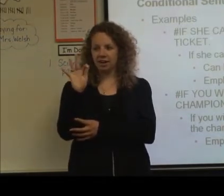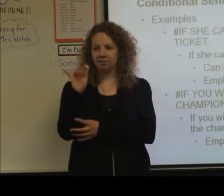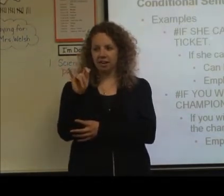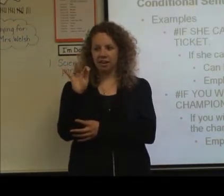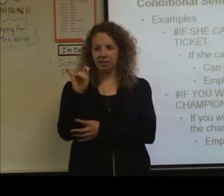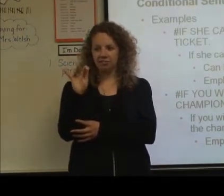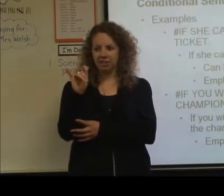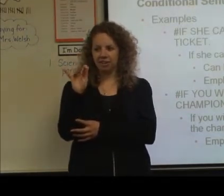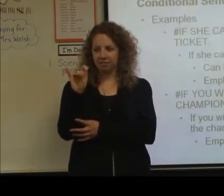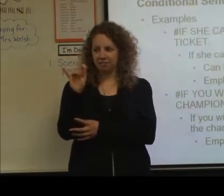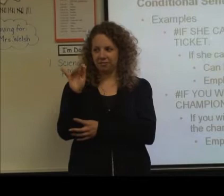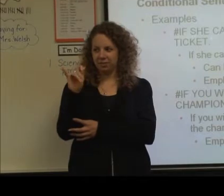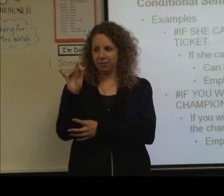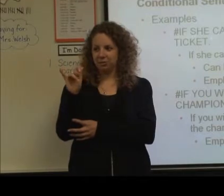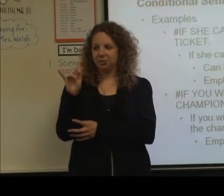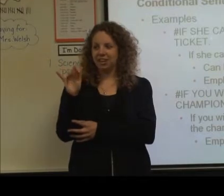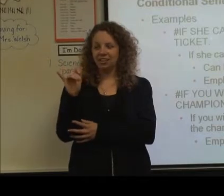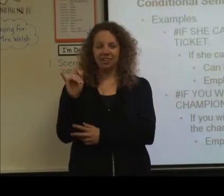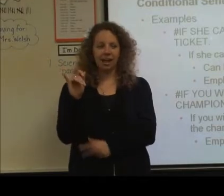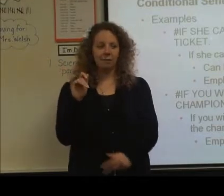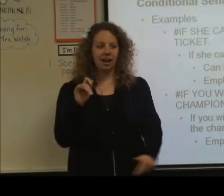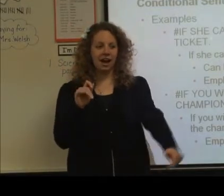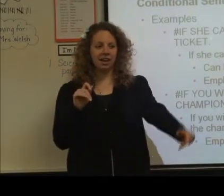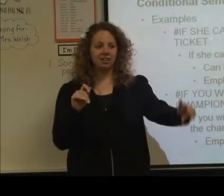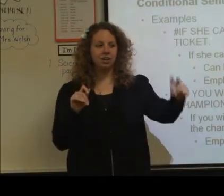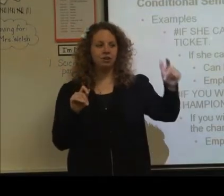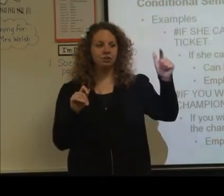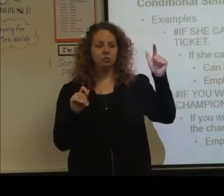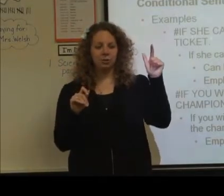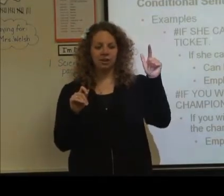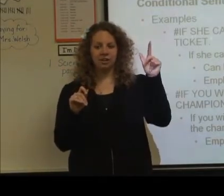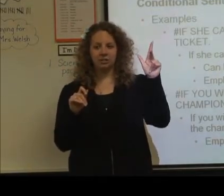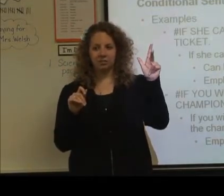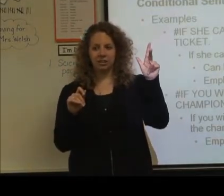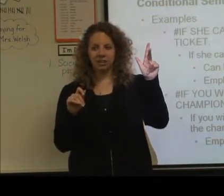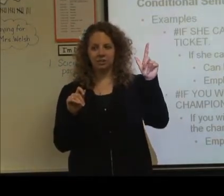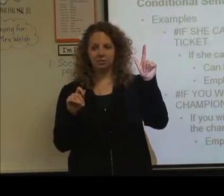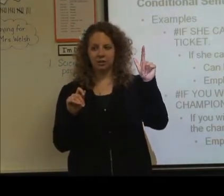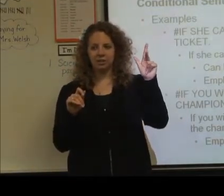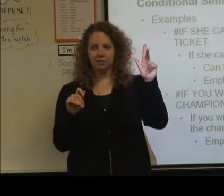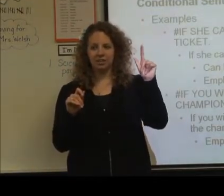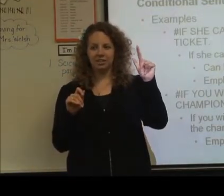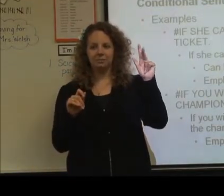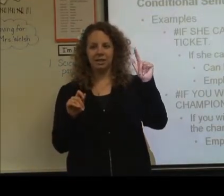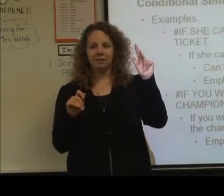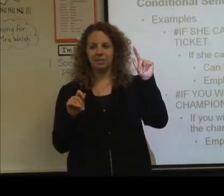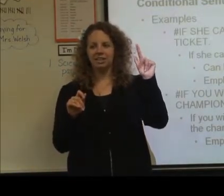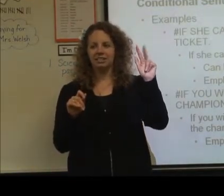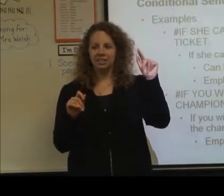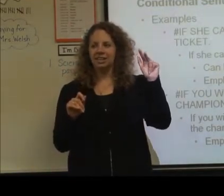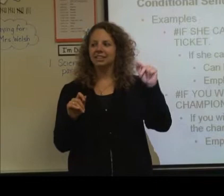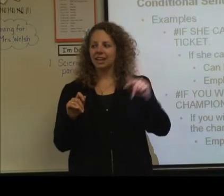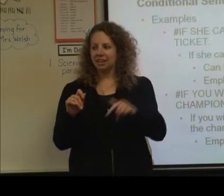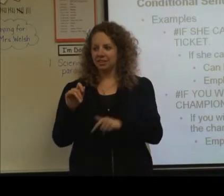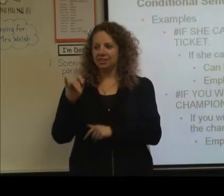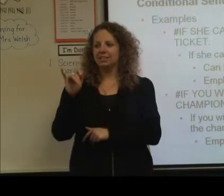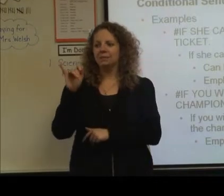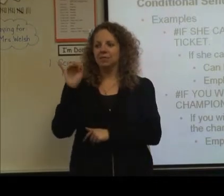F, I, F, if. So it's kind of like how we had 23, and then it became this. It's kind of the same